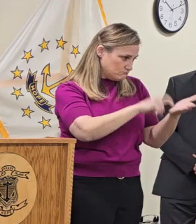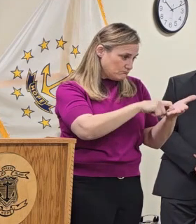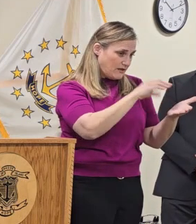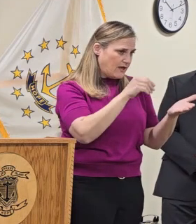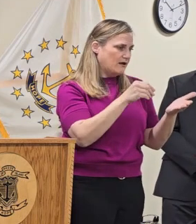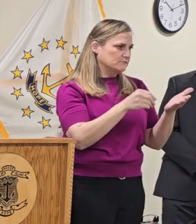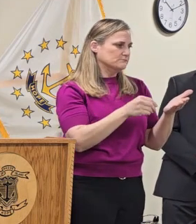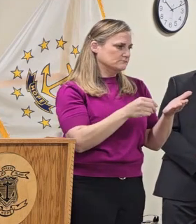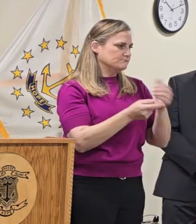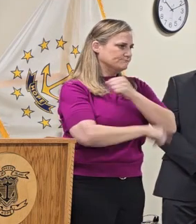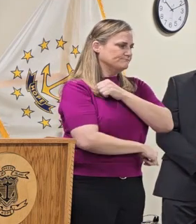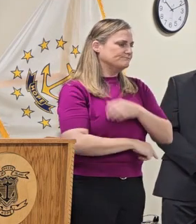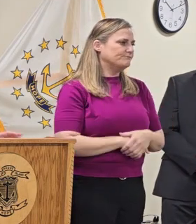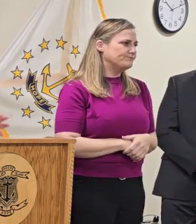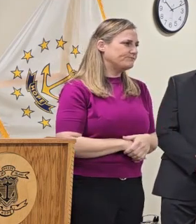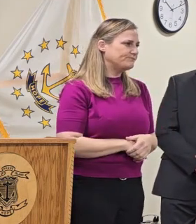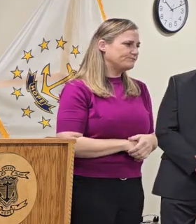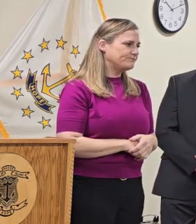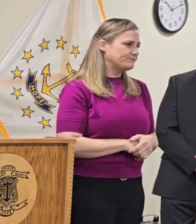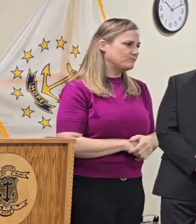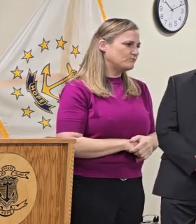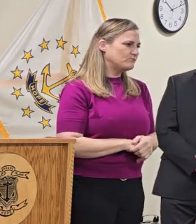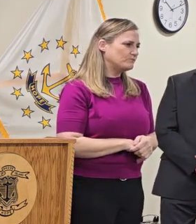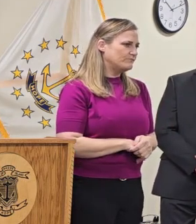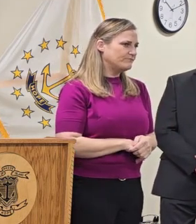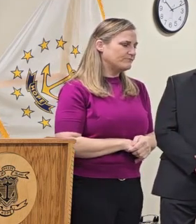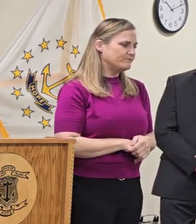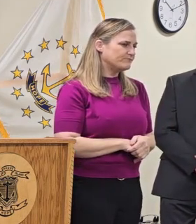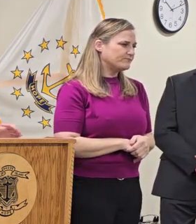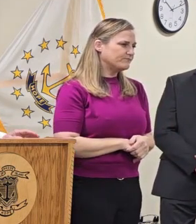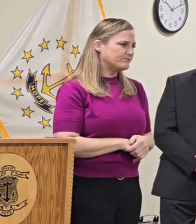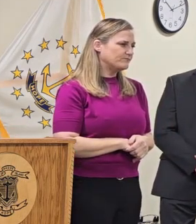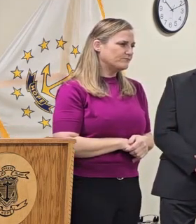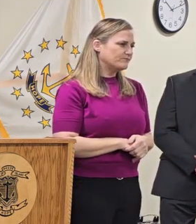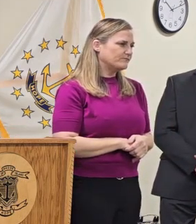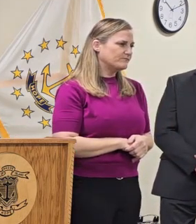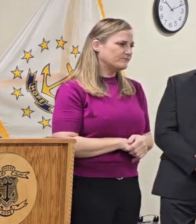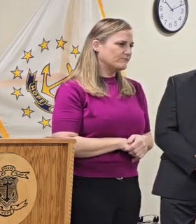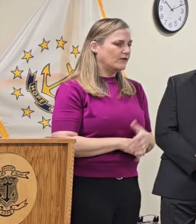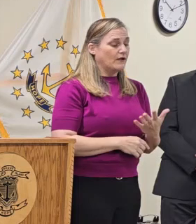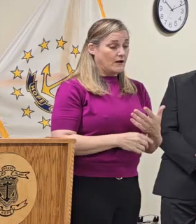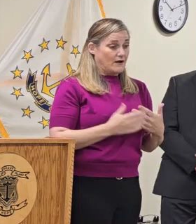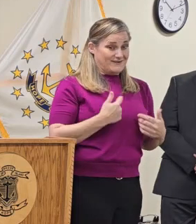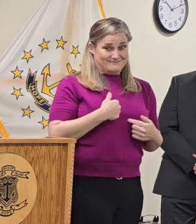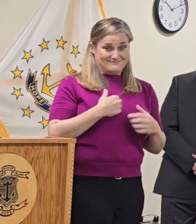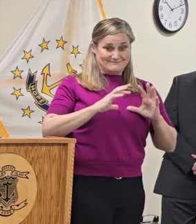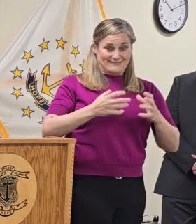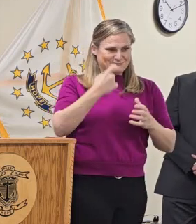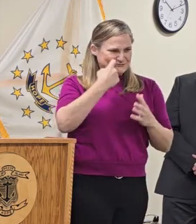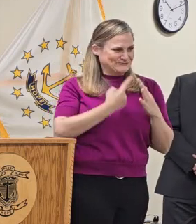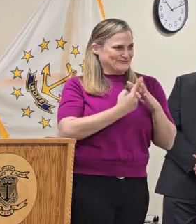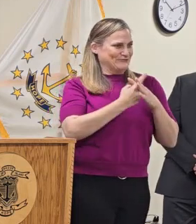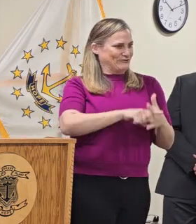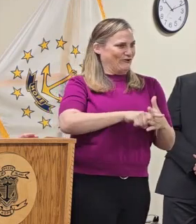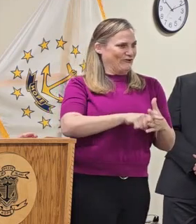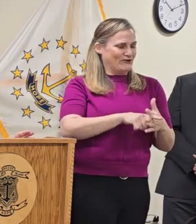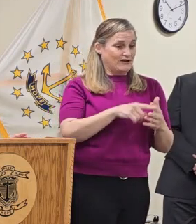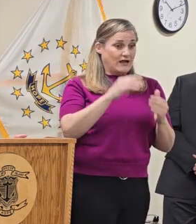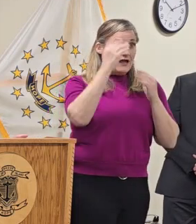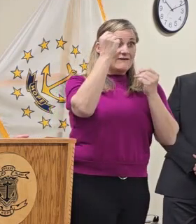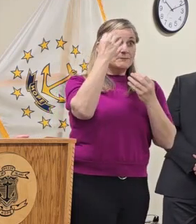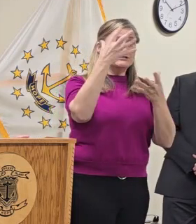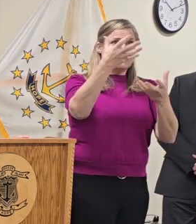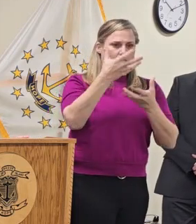little information. We're awaiting, as everybody else is, the results of the reports by the experts. We're